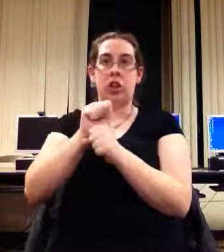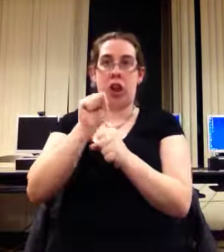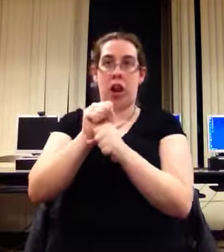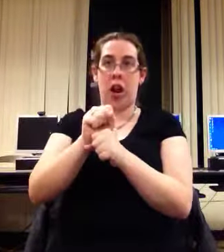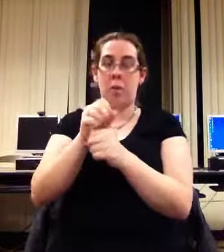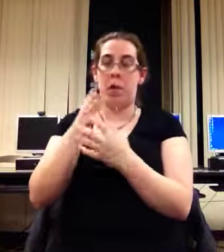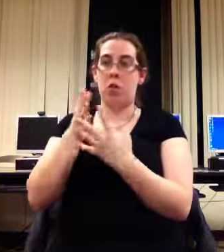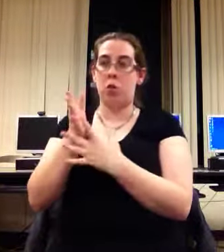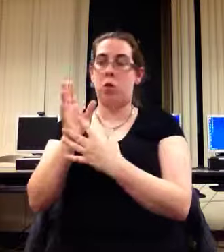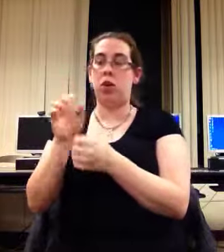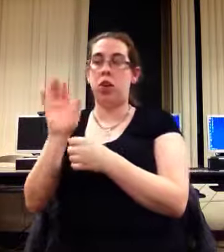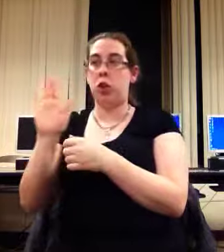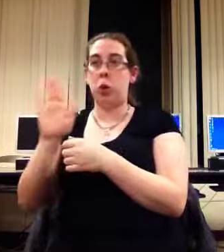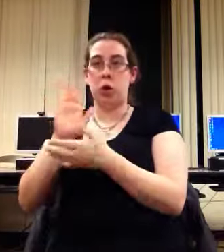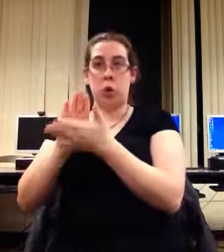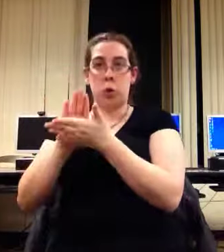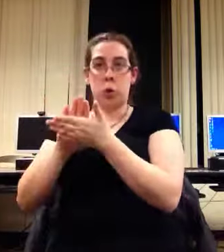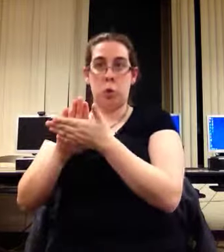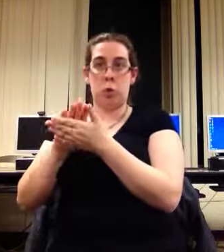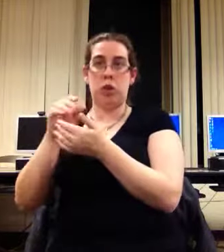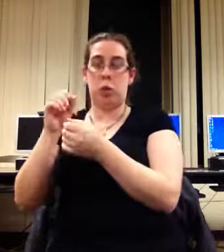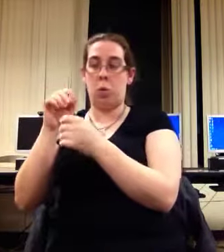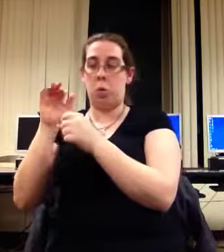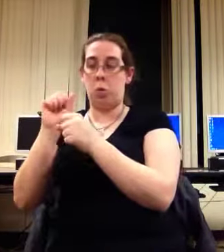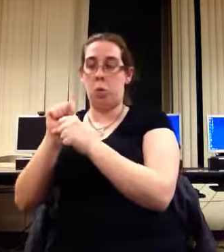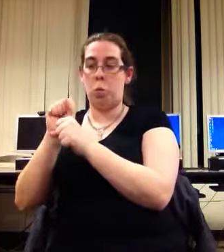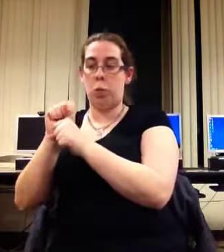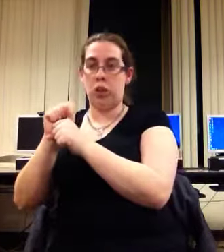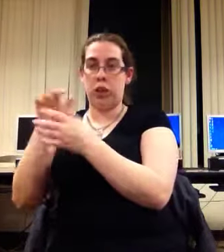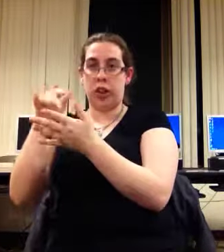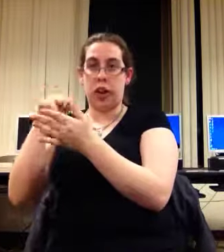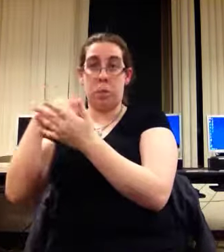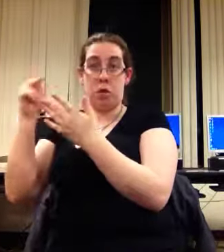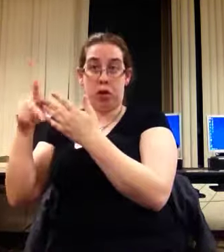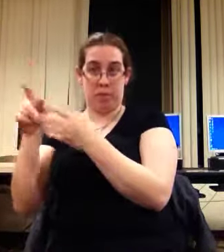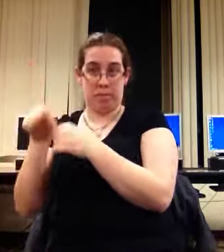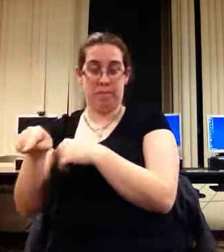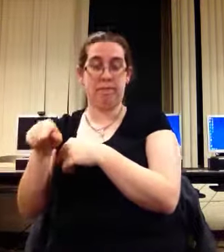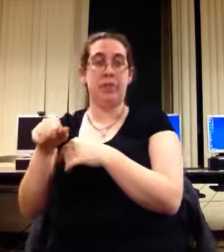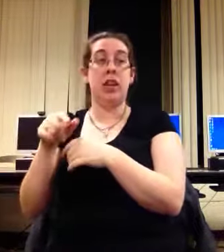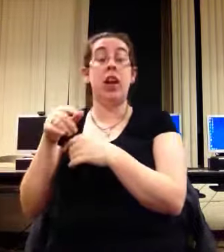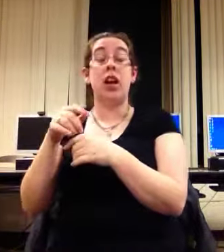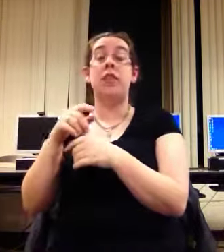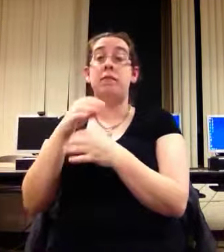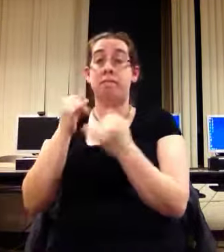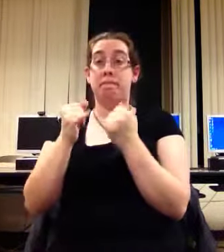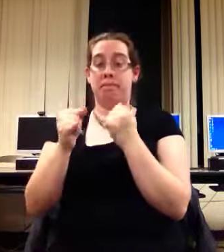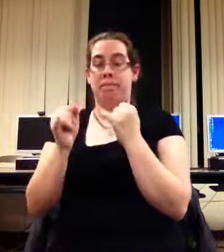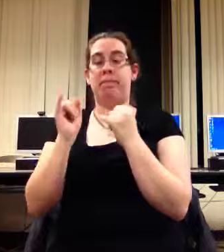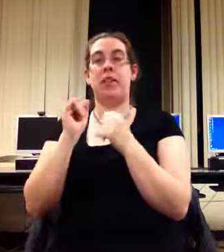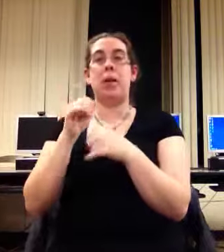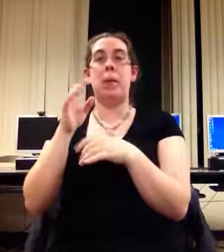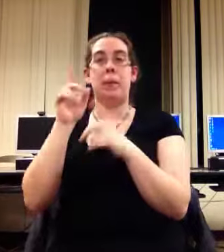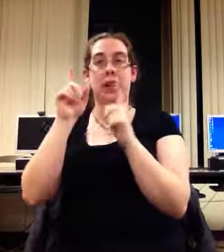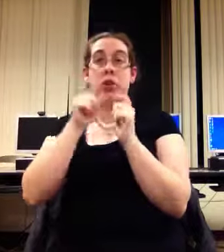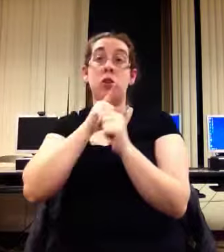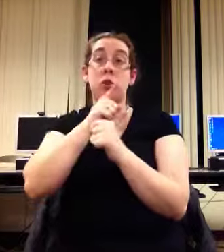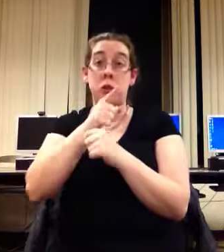or work-study office. Finally, you must make sure that you fully understand the restrictions involved with a work-study